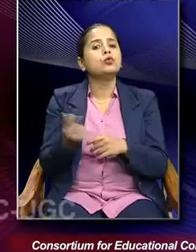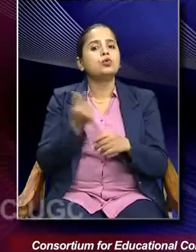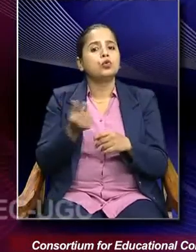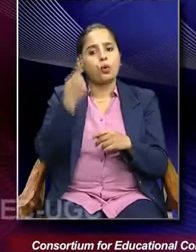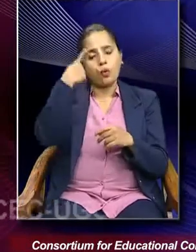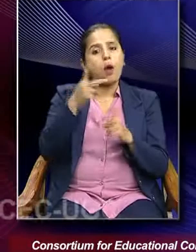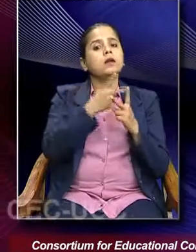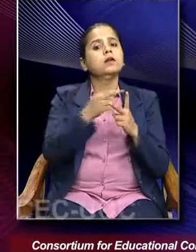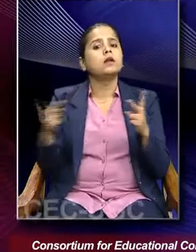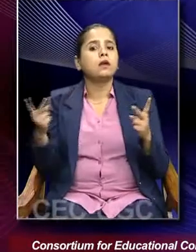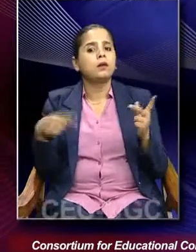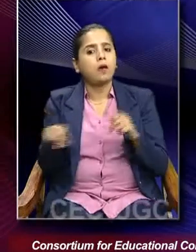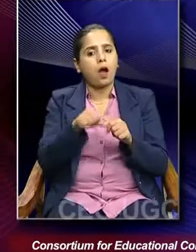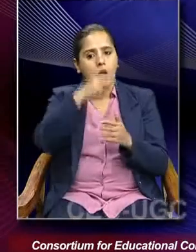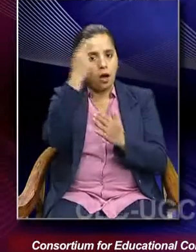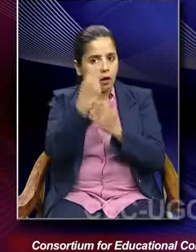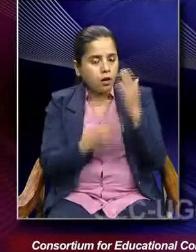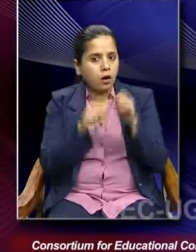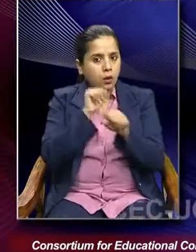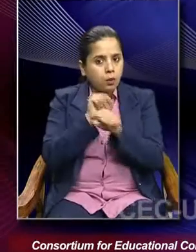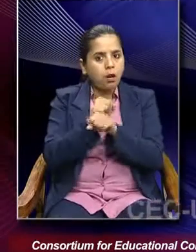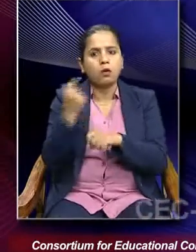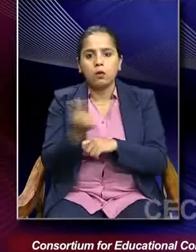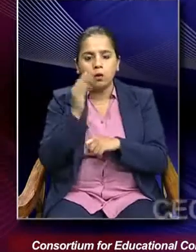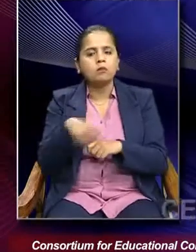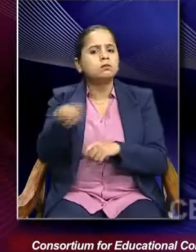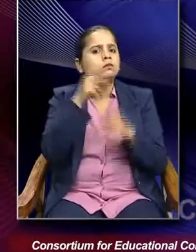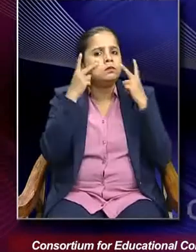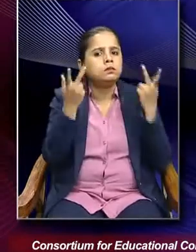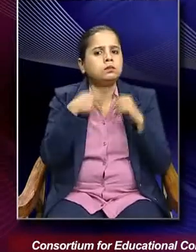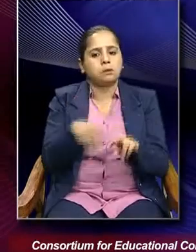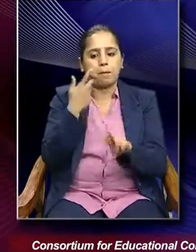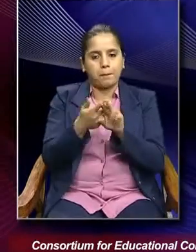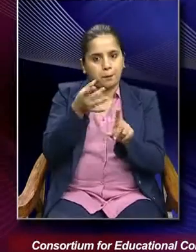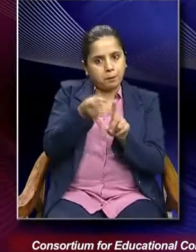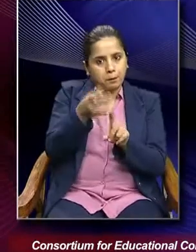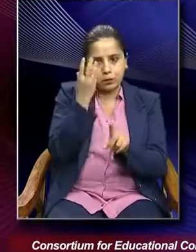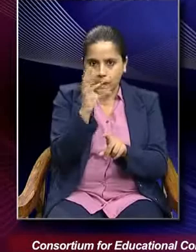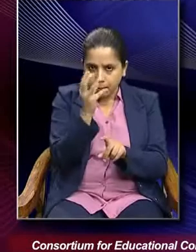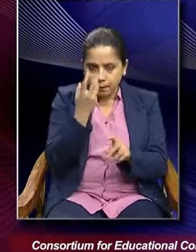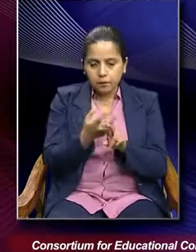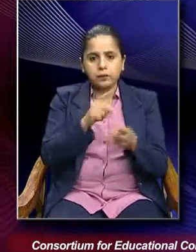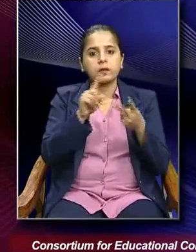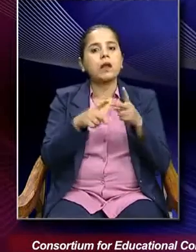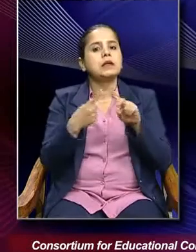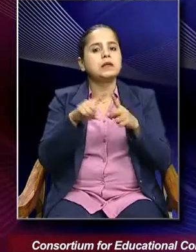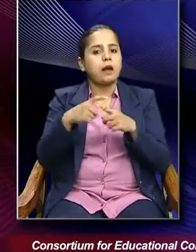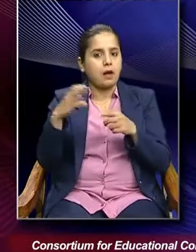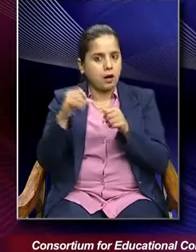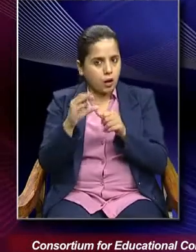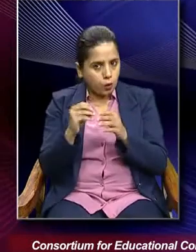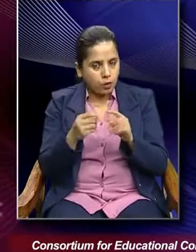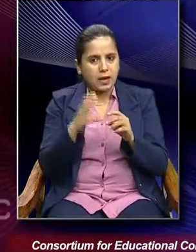different kinds of artistic works were stone, bronze, terracotta,